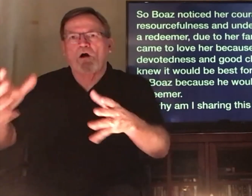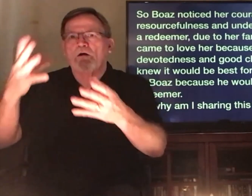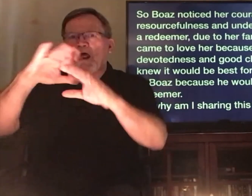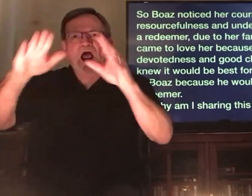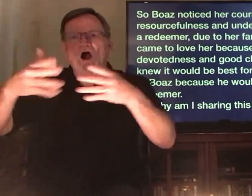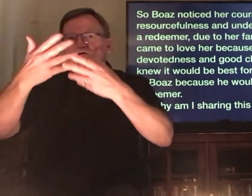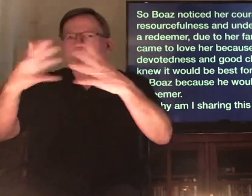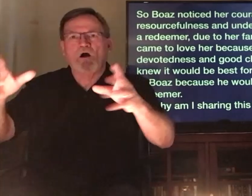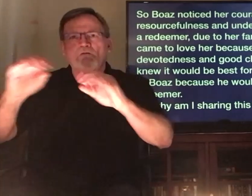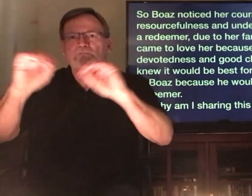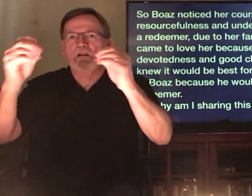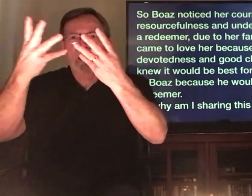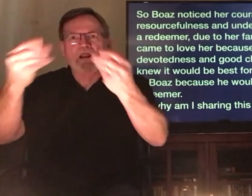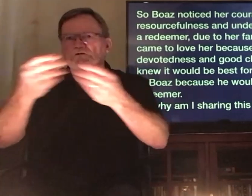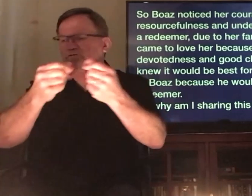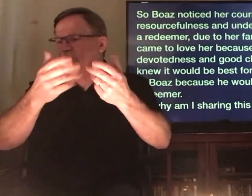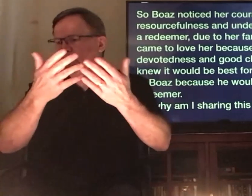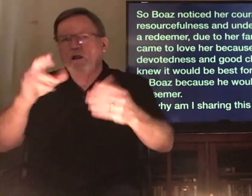there. So she planned to go back.